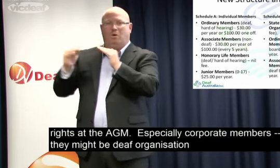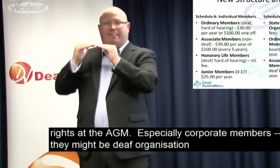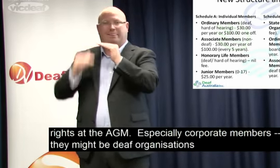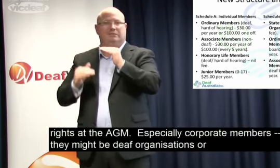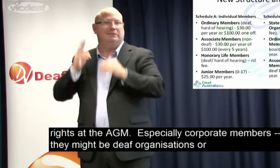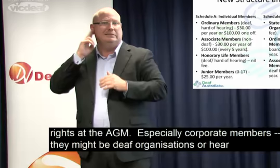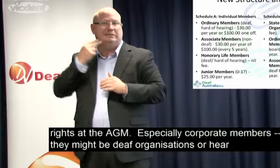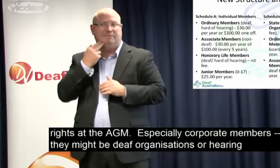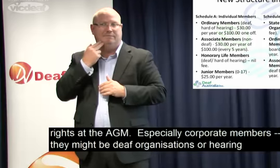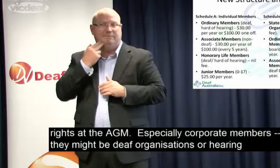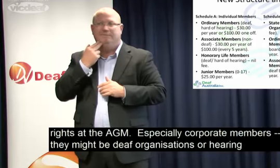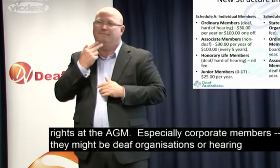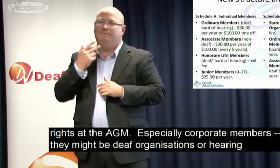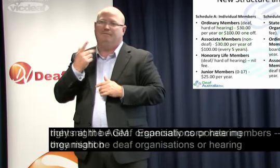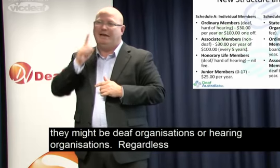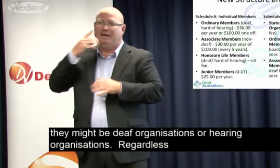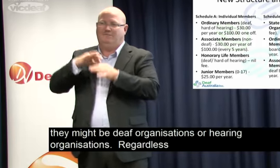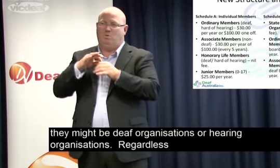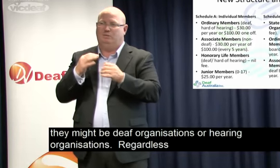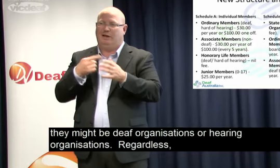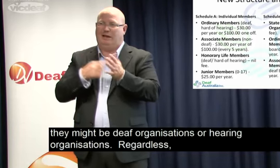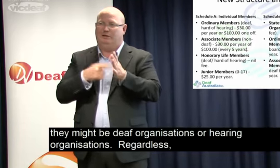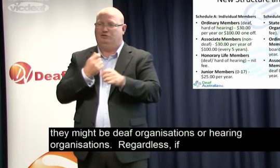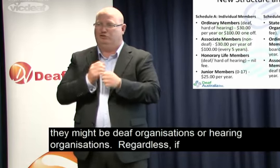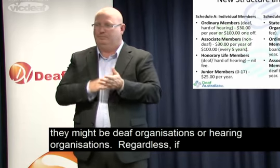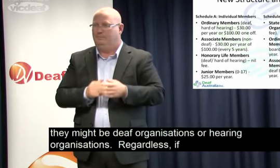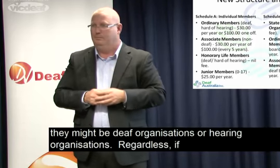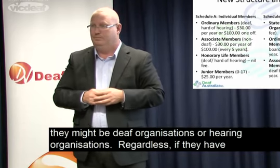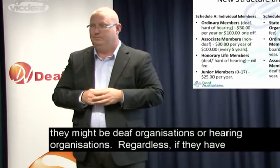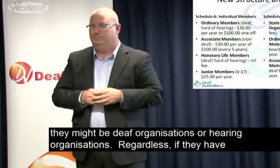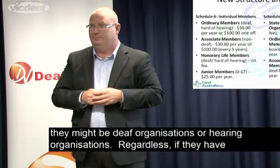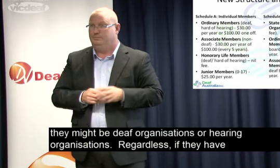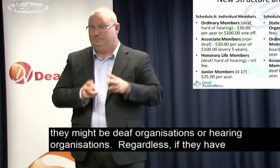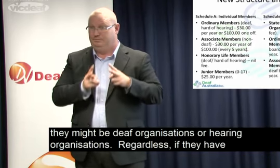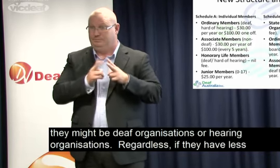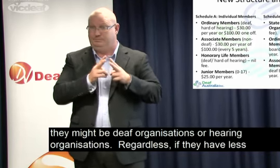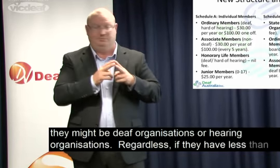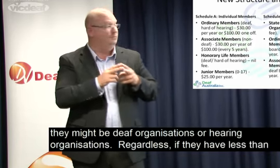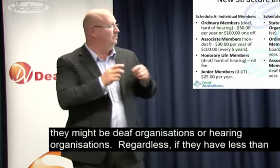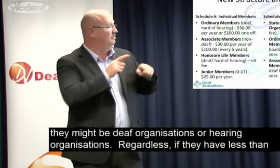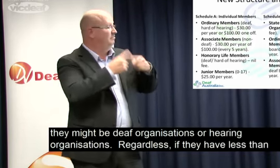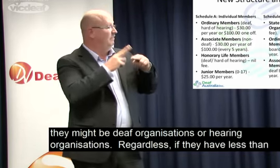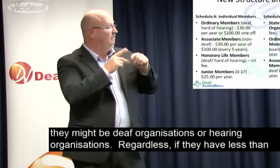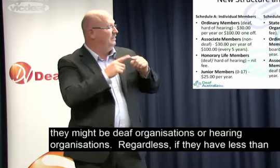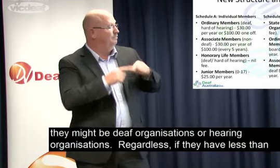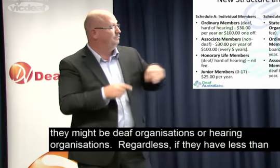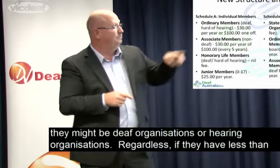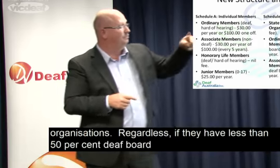regardless, if they have less than 50% deaf board membership, then they're not able to vote at the AGM. So I hope